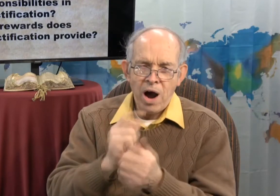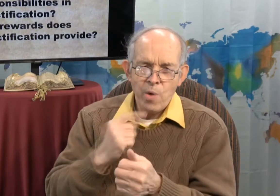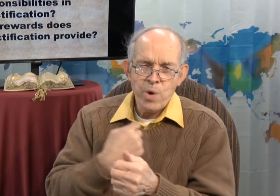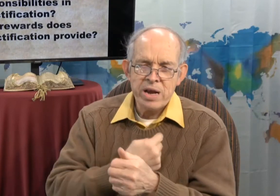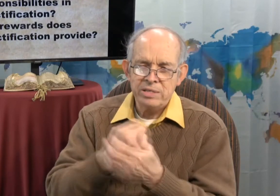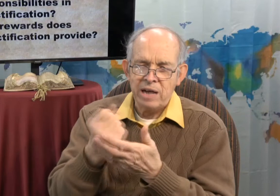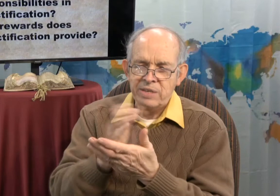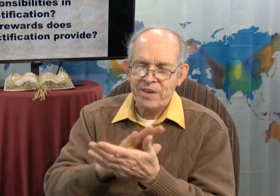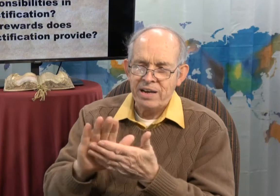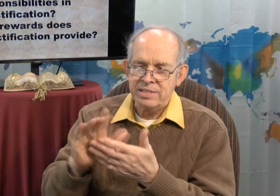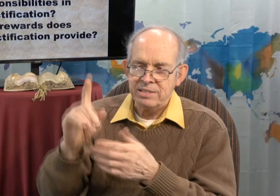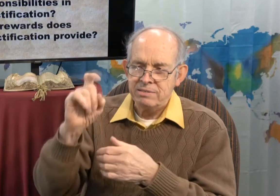we sanctified?